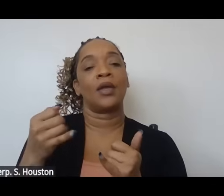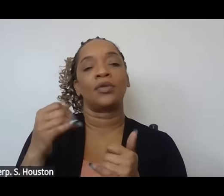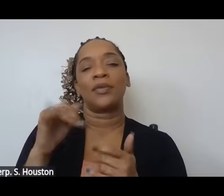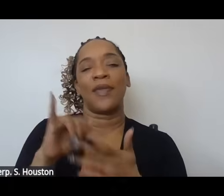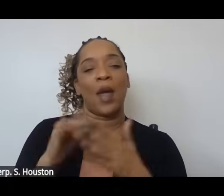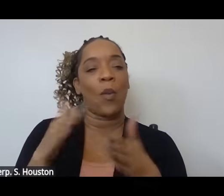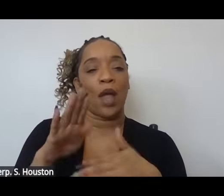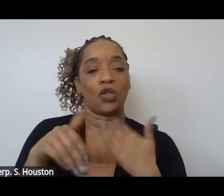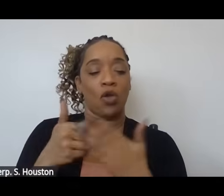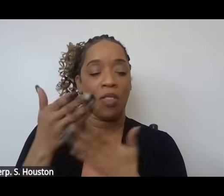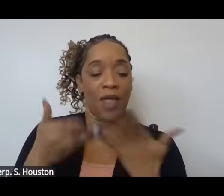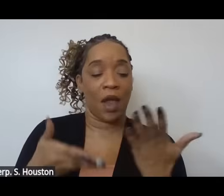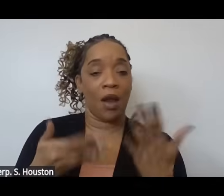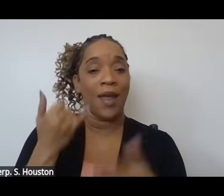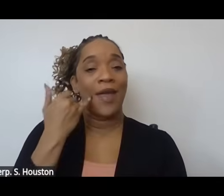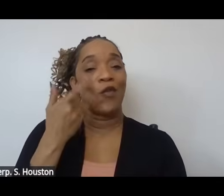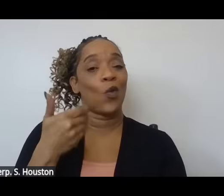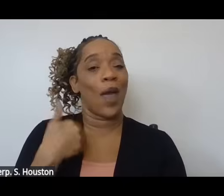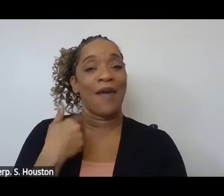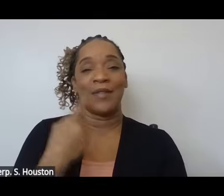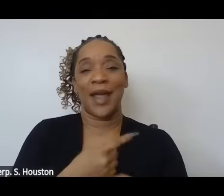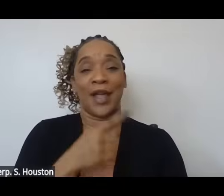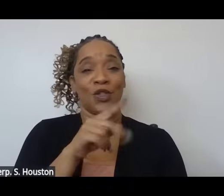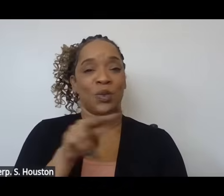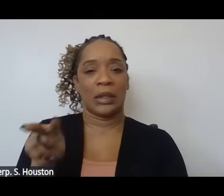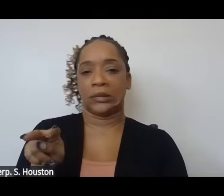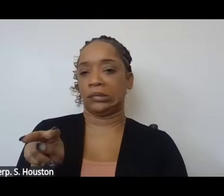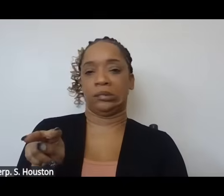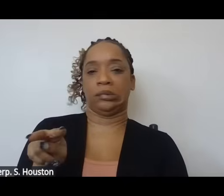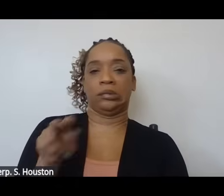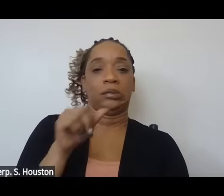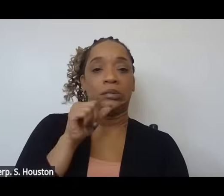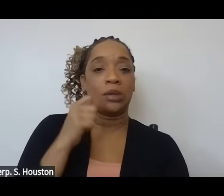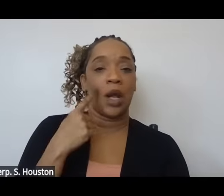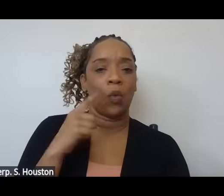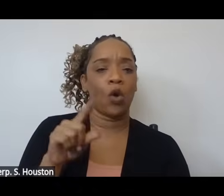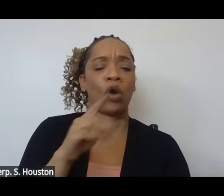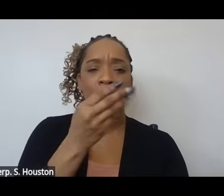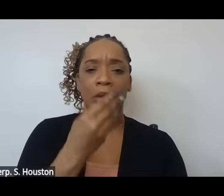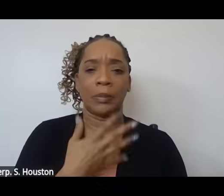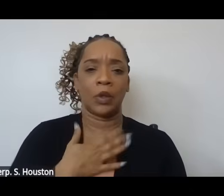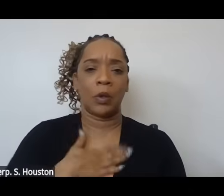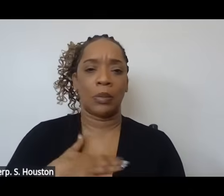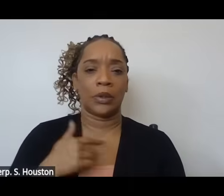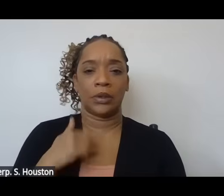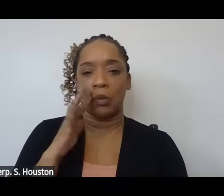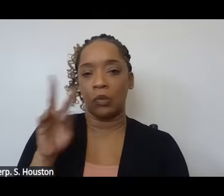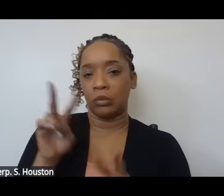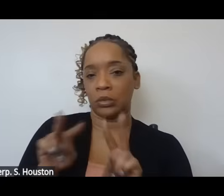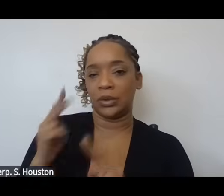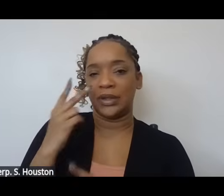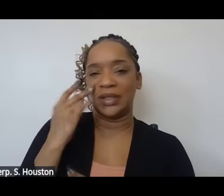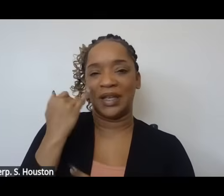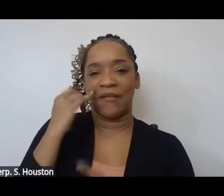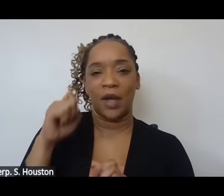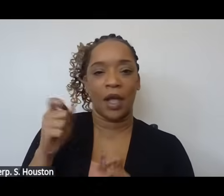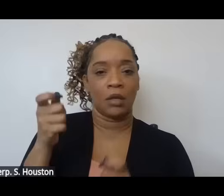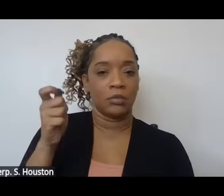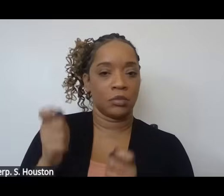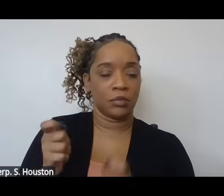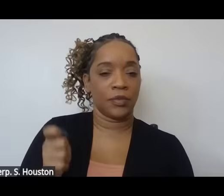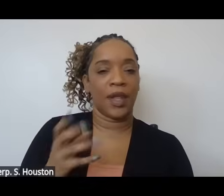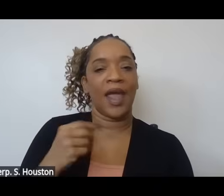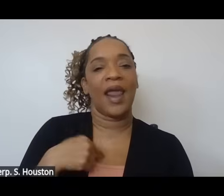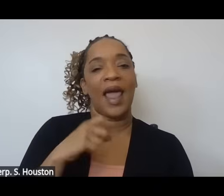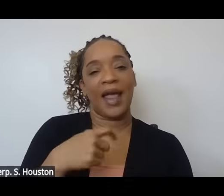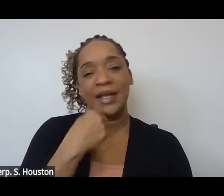know. And then I can look and see. What works and what doesn't. And I can tell you if you've